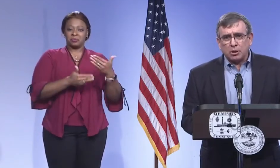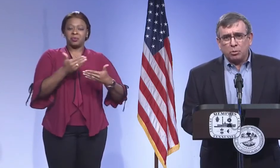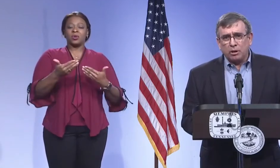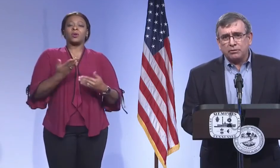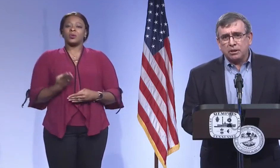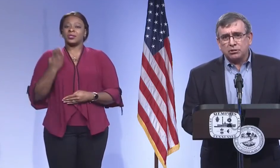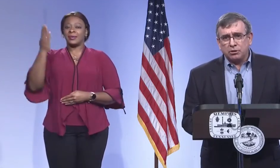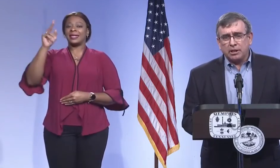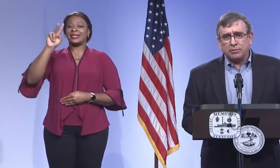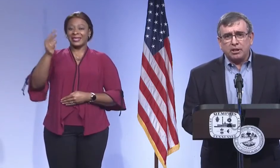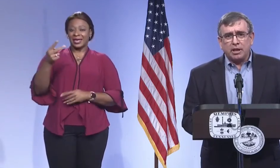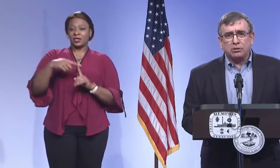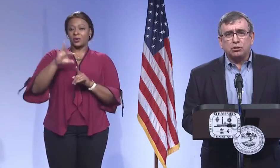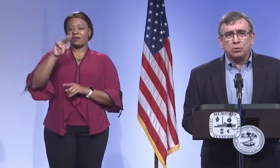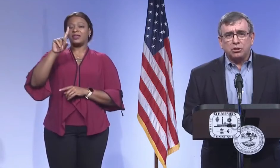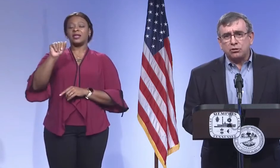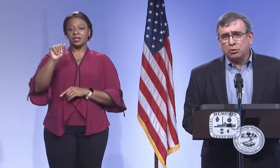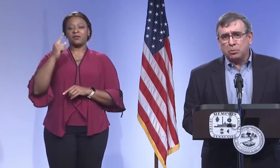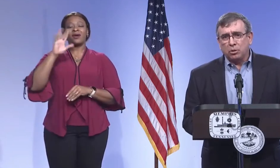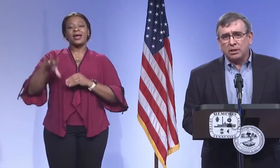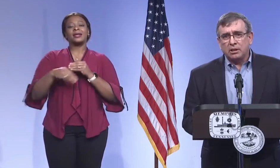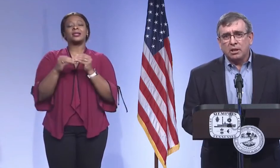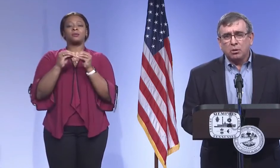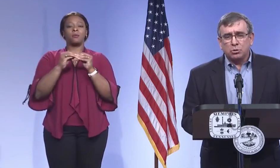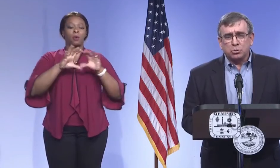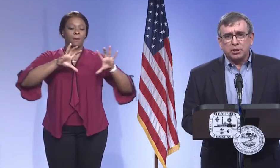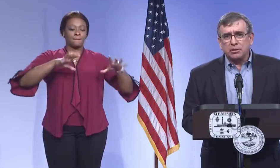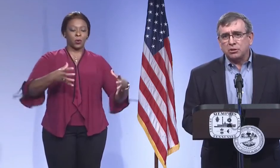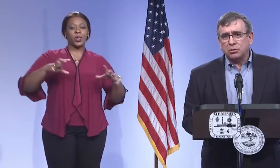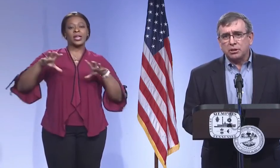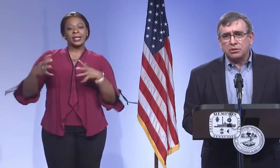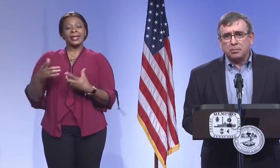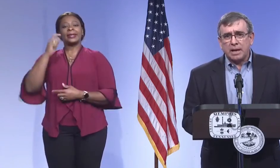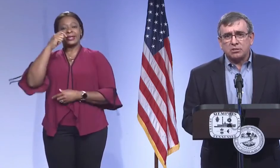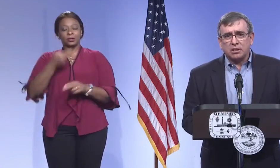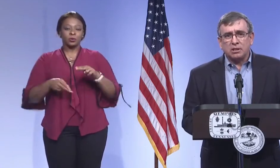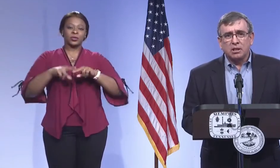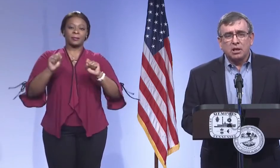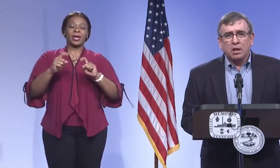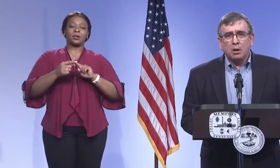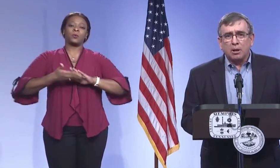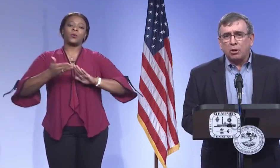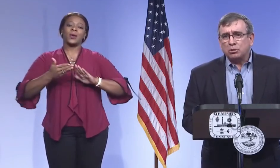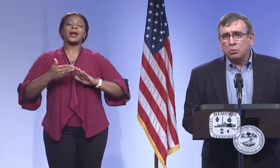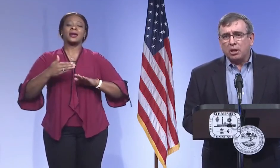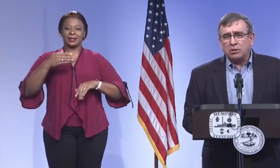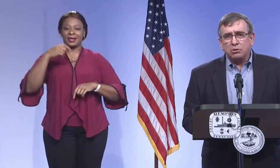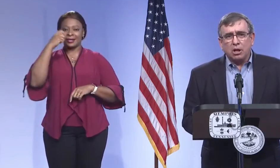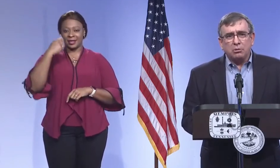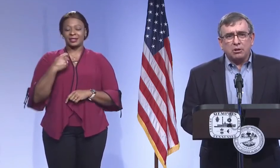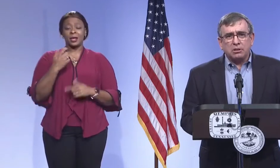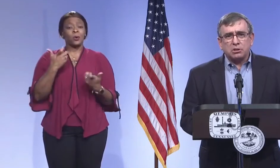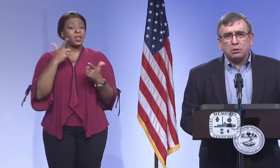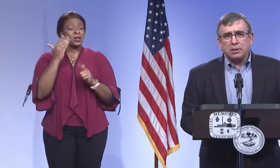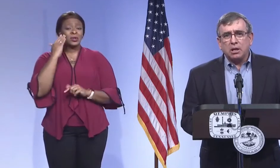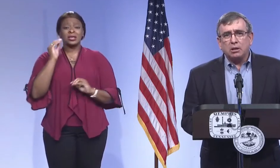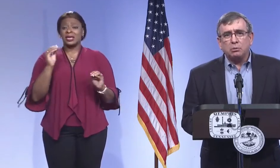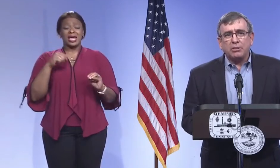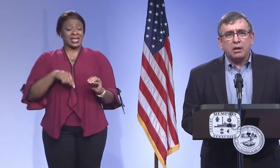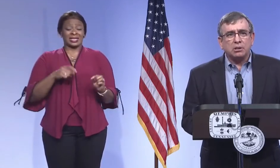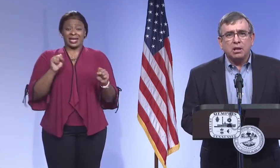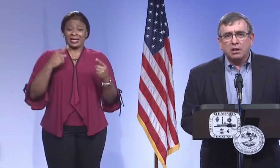second one for it to the FDA to do additional pooling, which would give us increased capacity. But I also want to let you know, none of this could have been